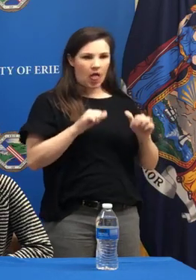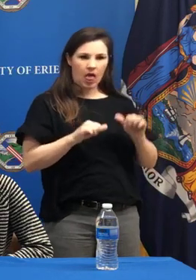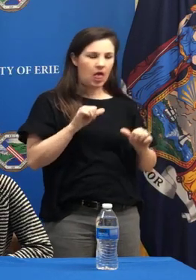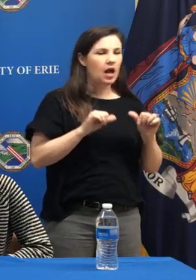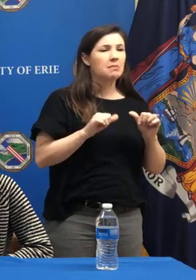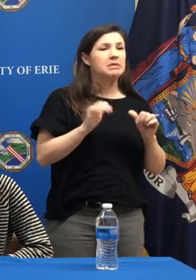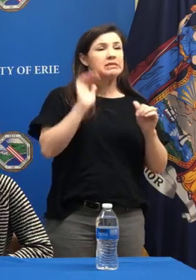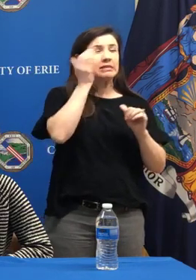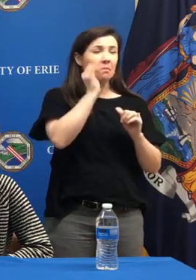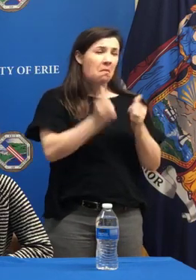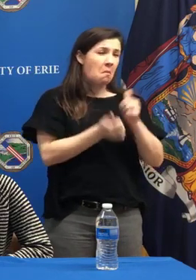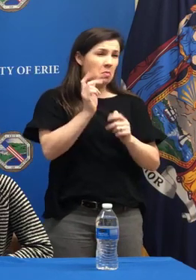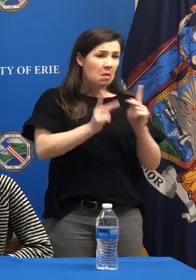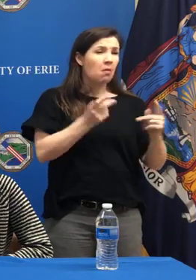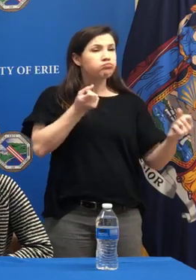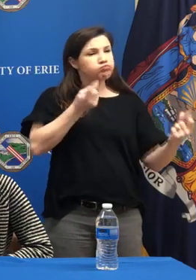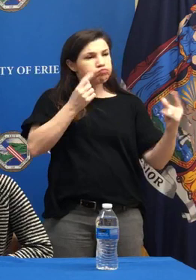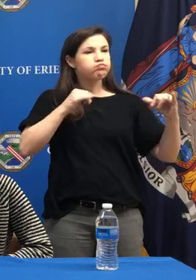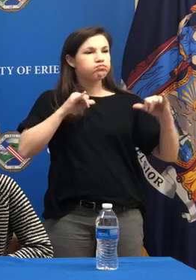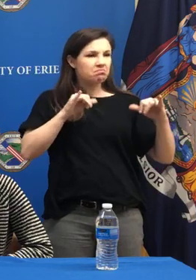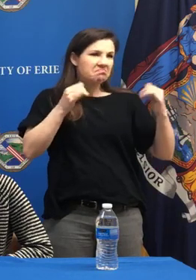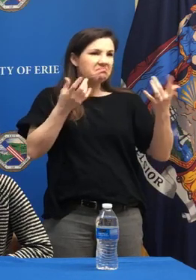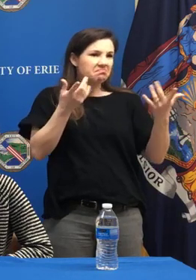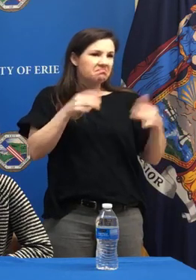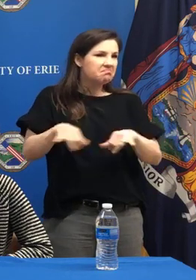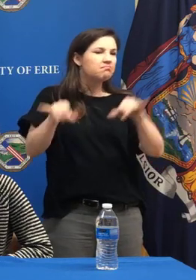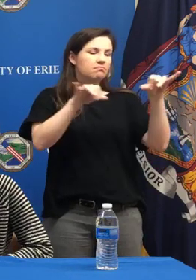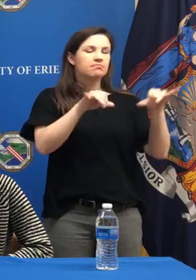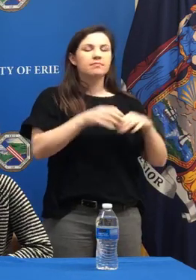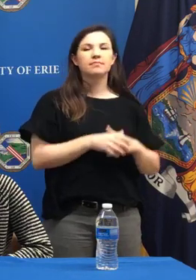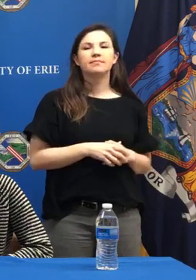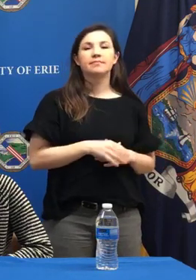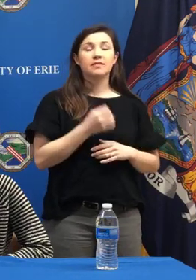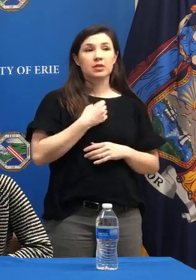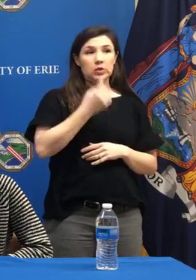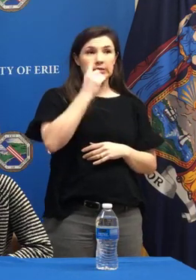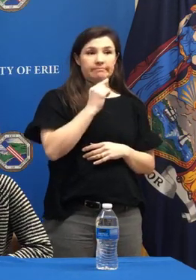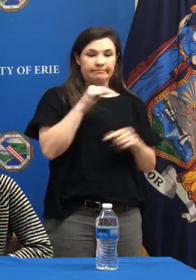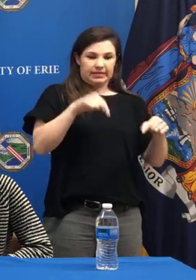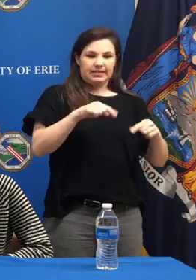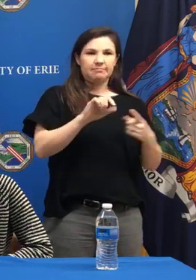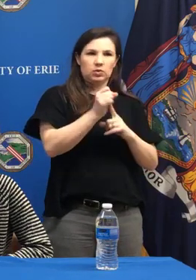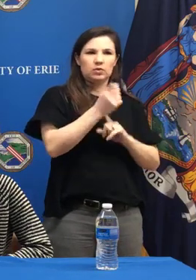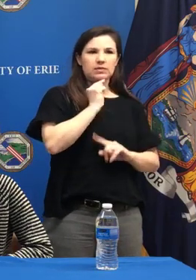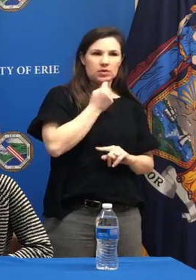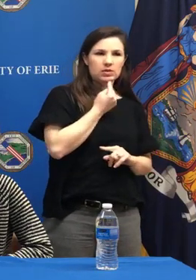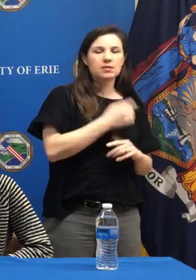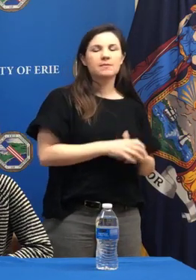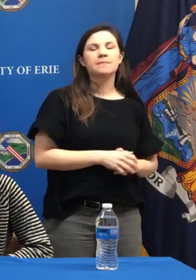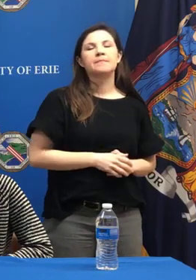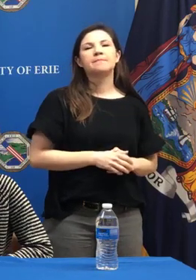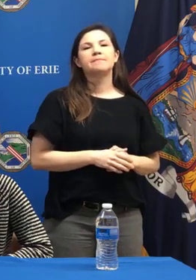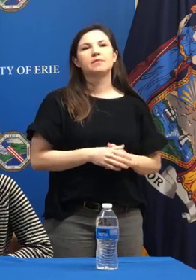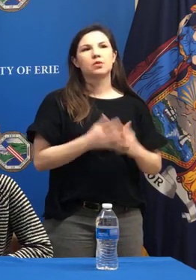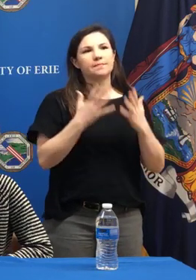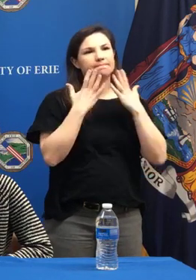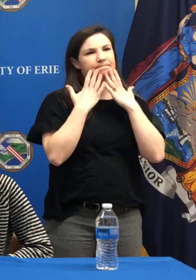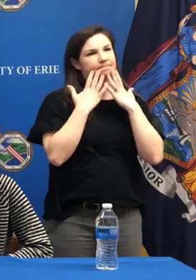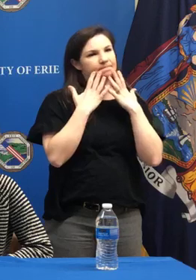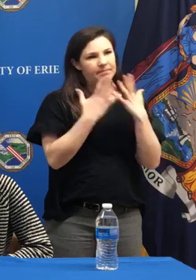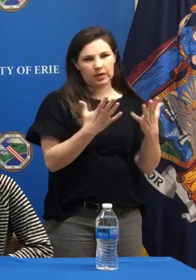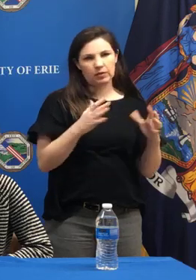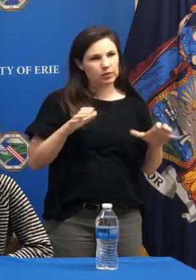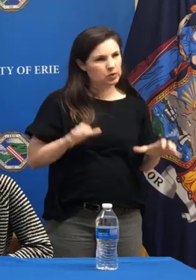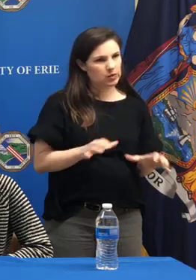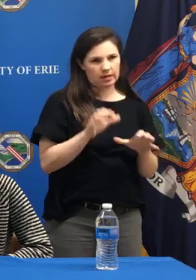are understanding the situation today, the seriousness of it, and I want to thank you for doing that. We've got tremendous staff that are